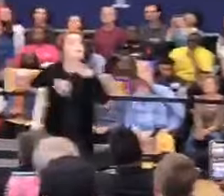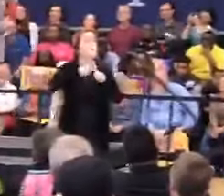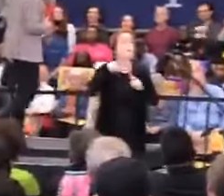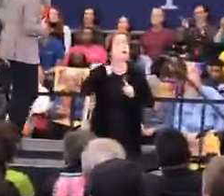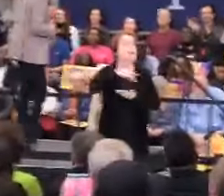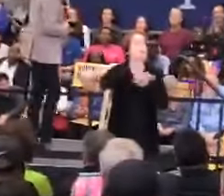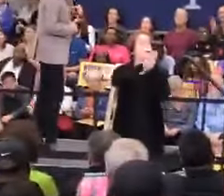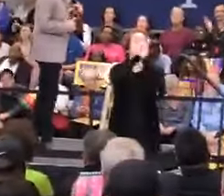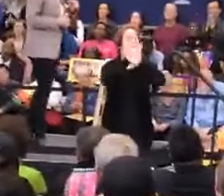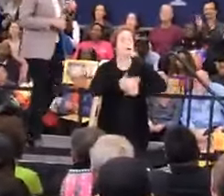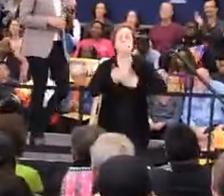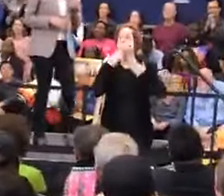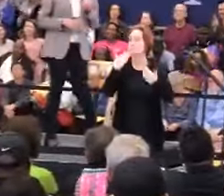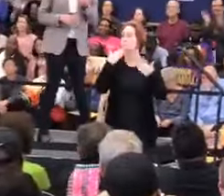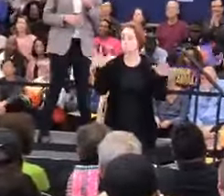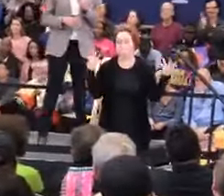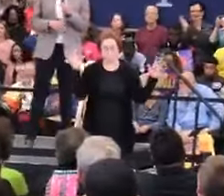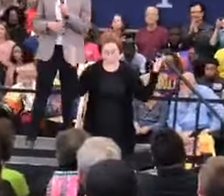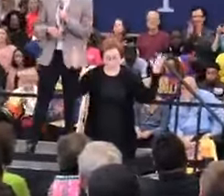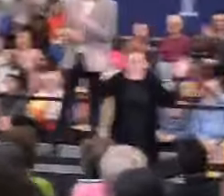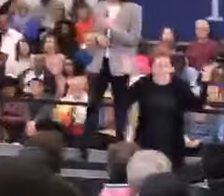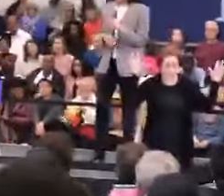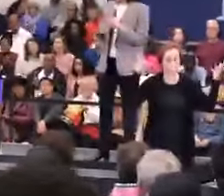became, thank you.